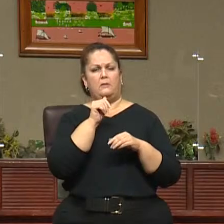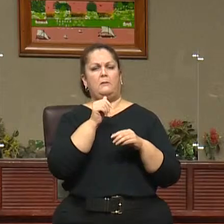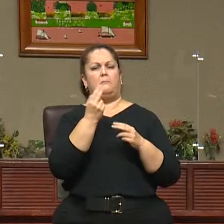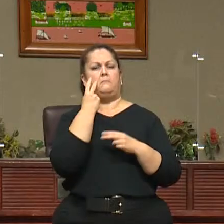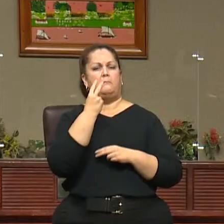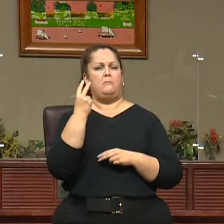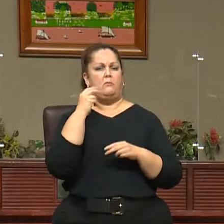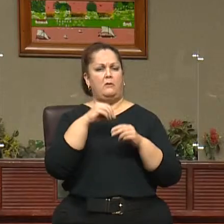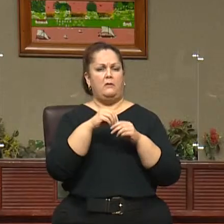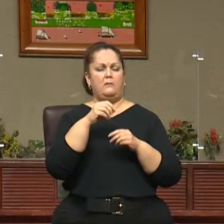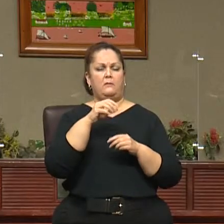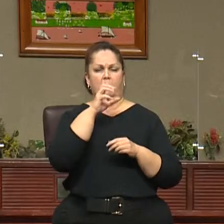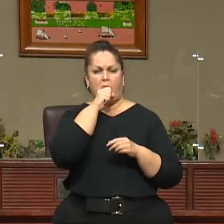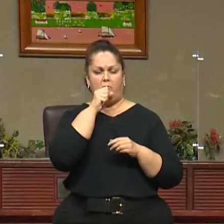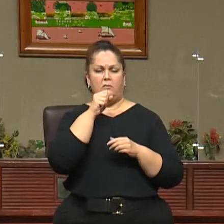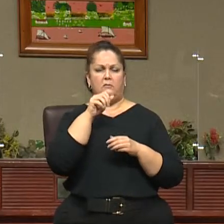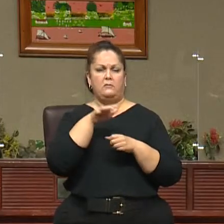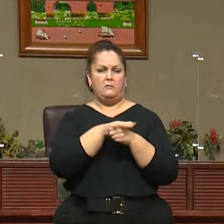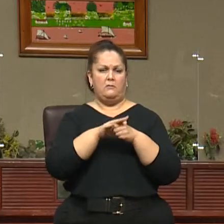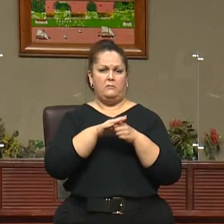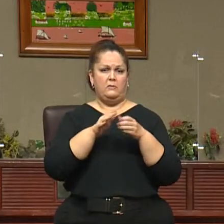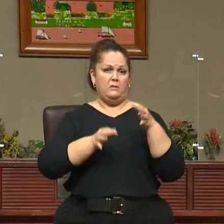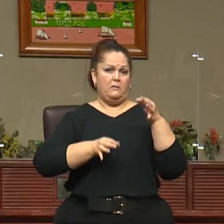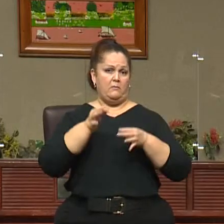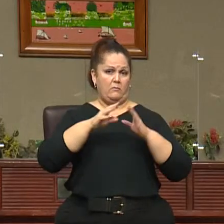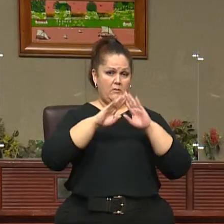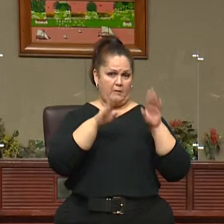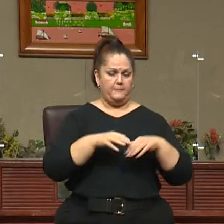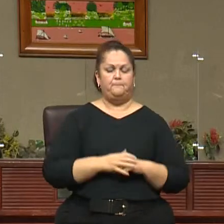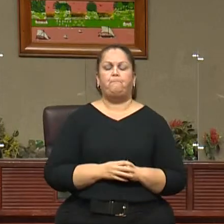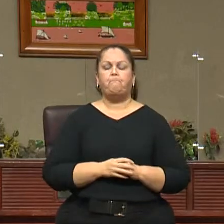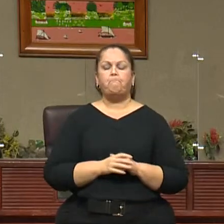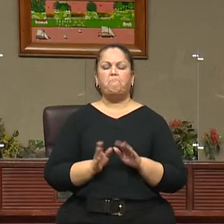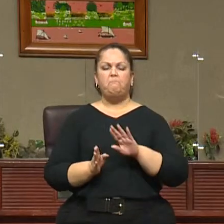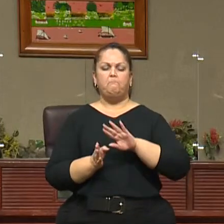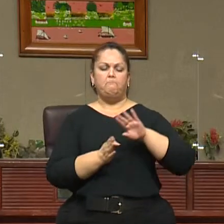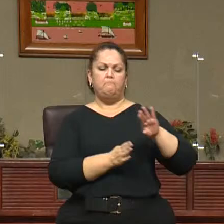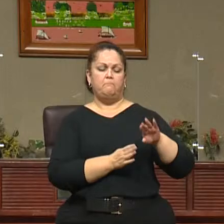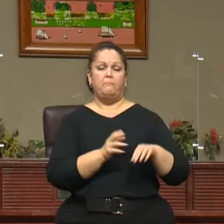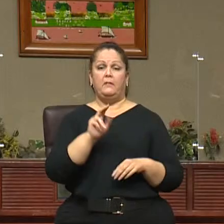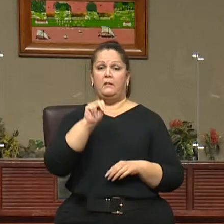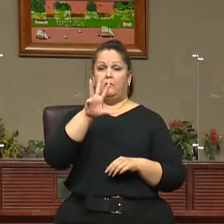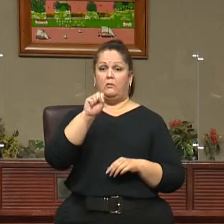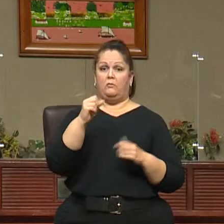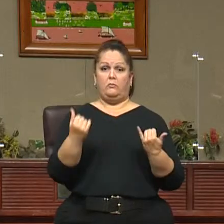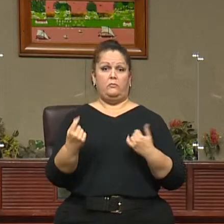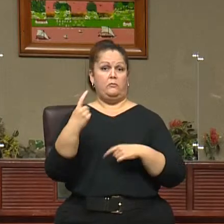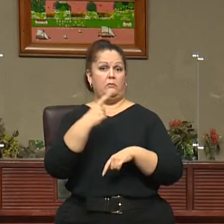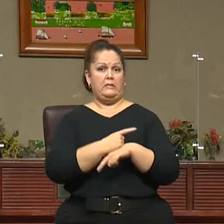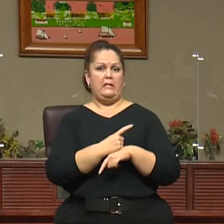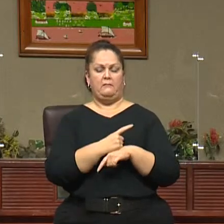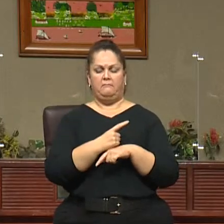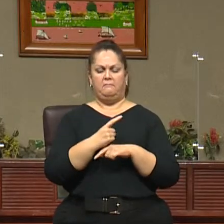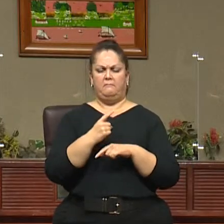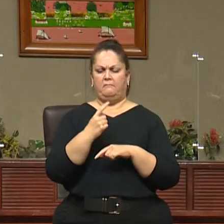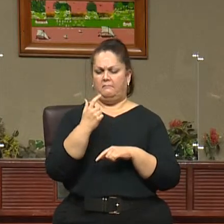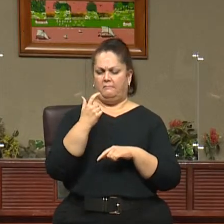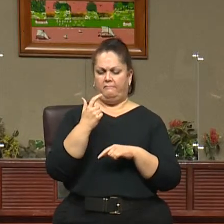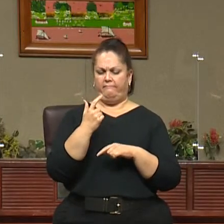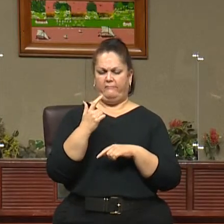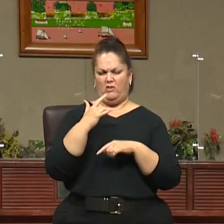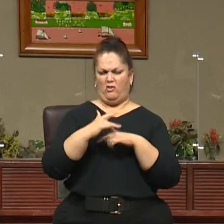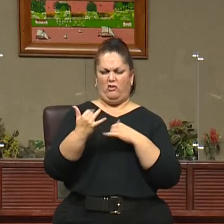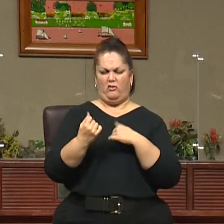Memorial. Now, on to news for today. The big news came out earlier today that the